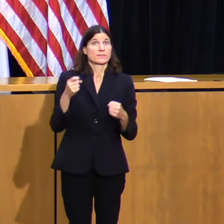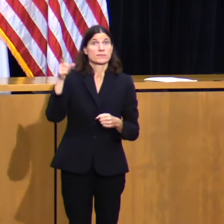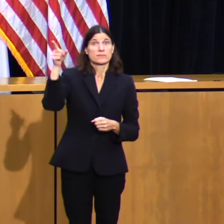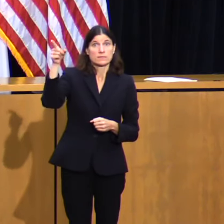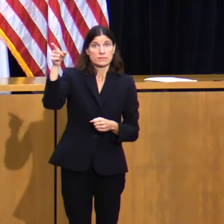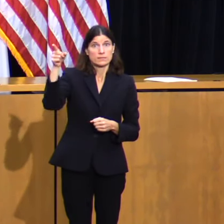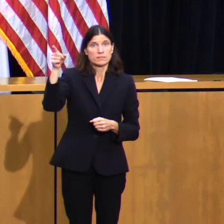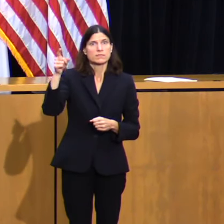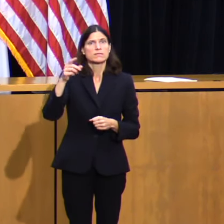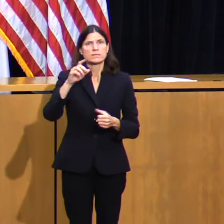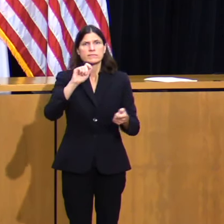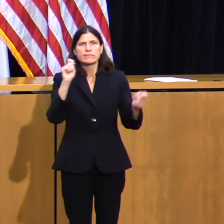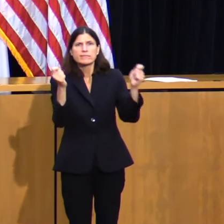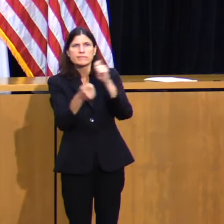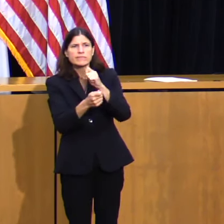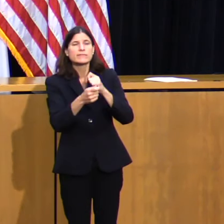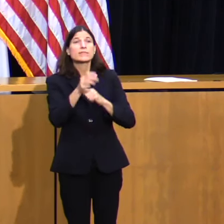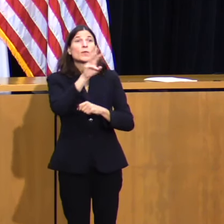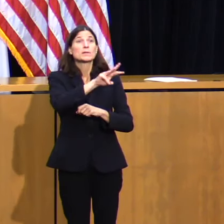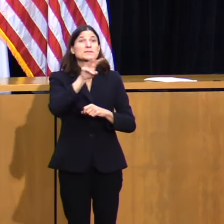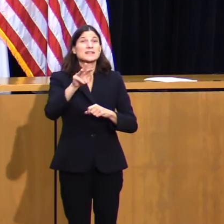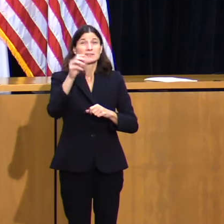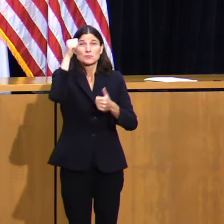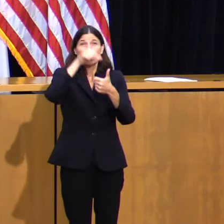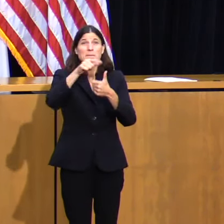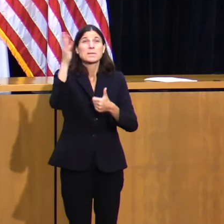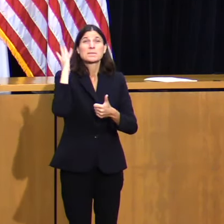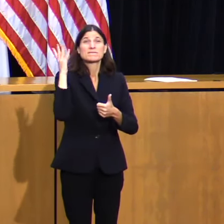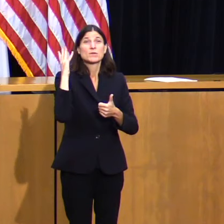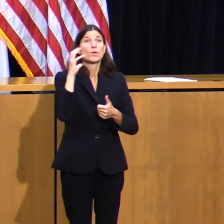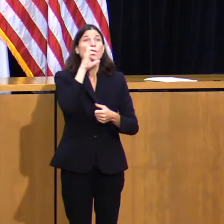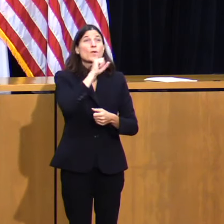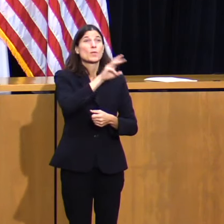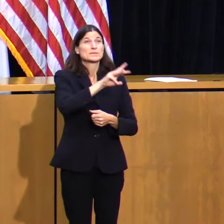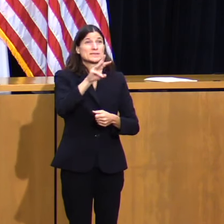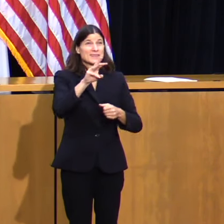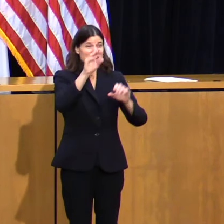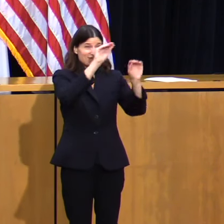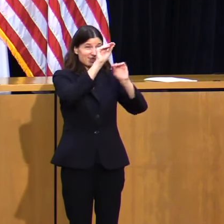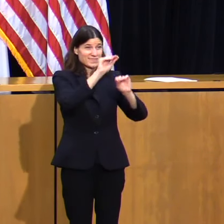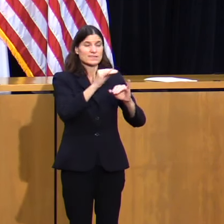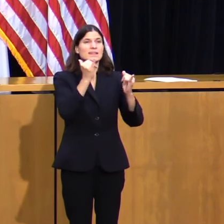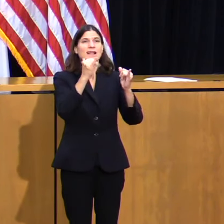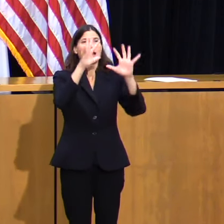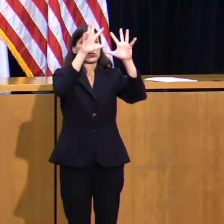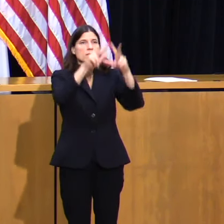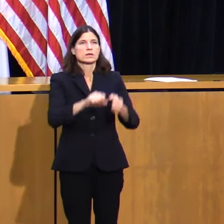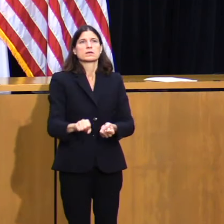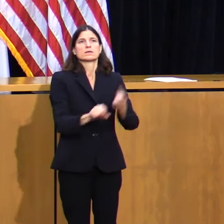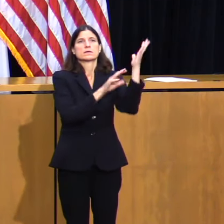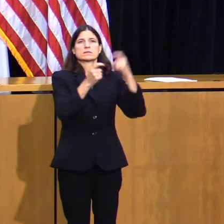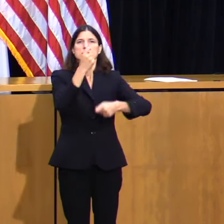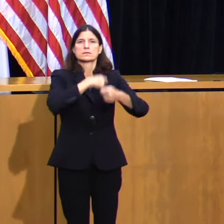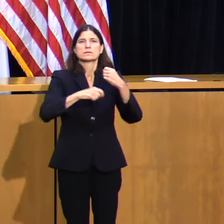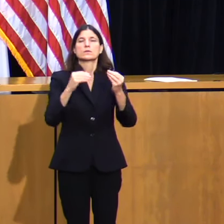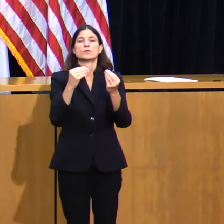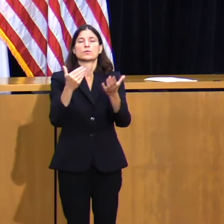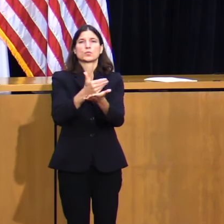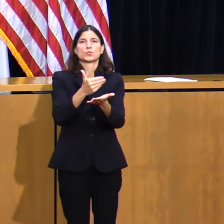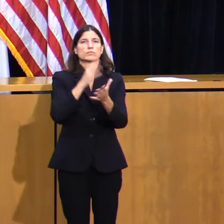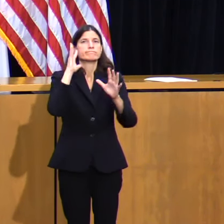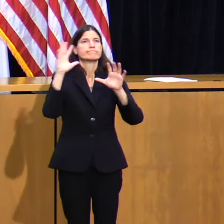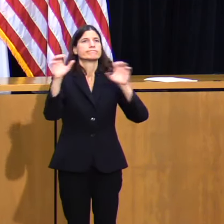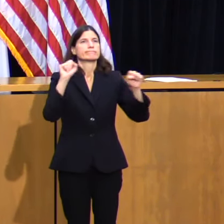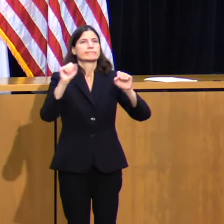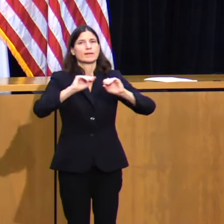Services cloud. Moving to the cloud will help handle dramatic increases in anticipated testing volume as well as